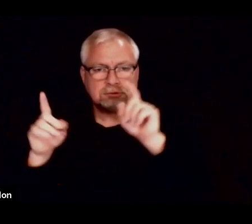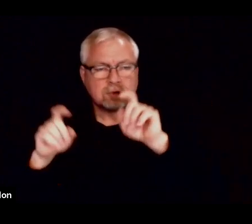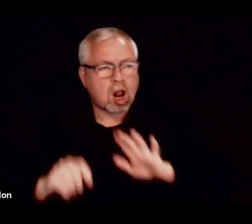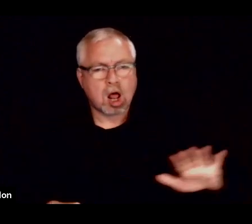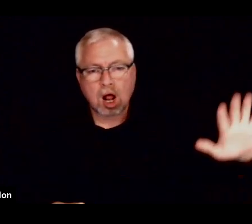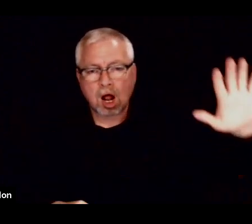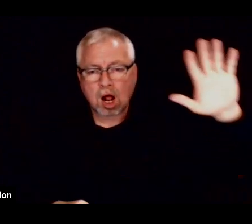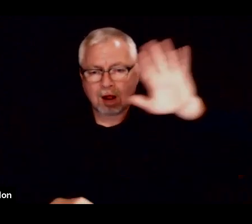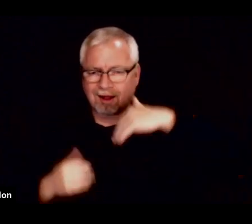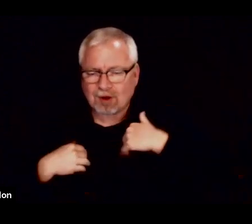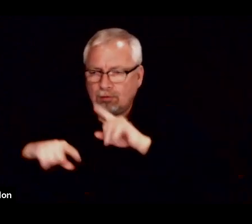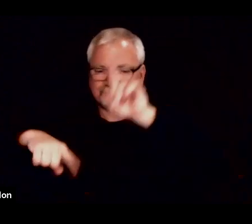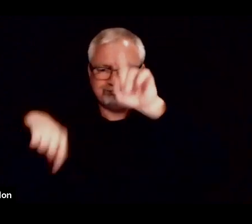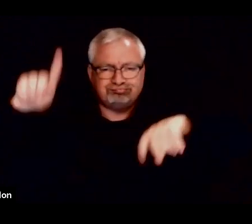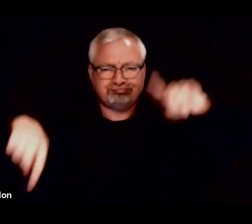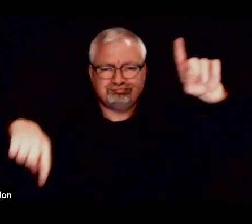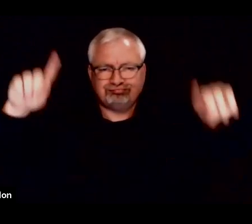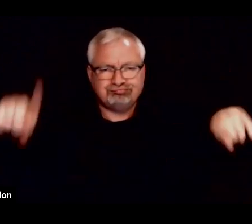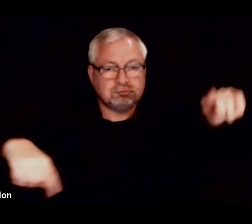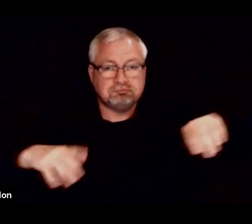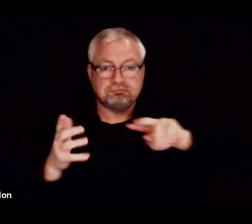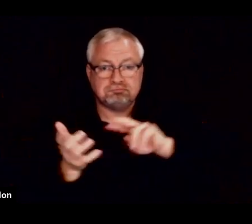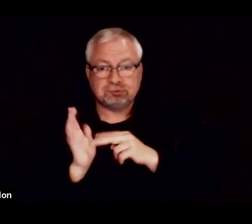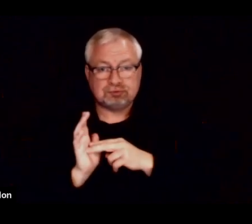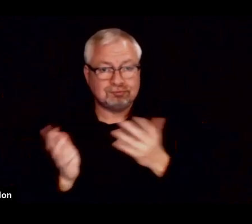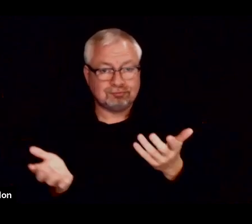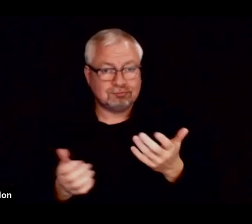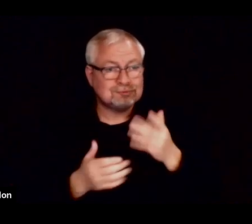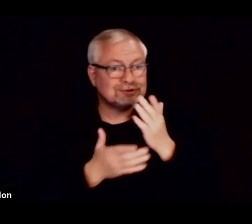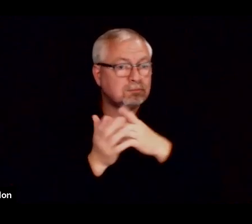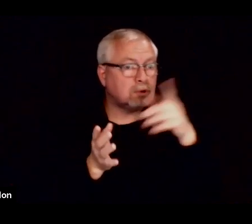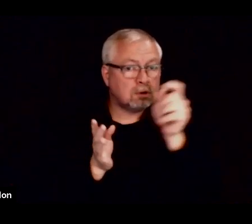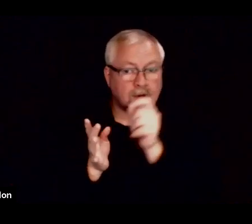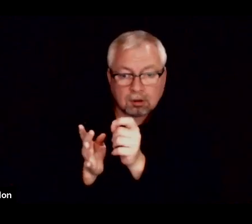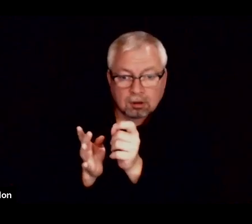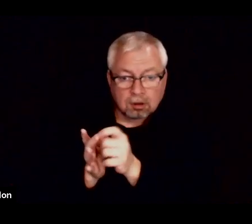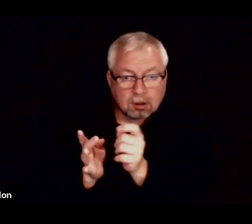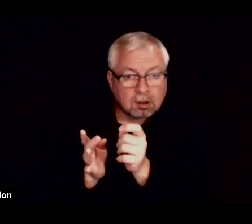Some of them do not have great